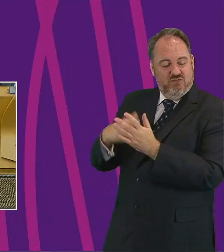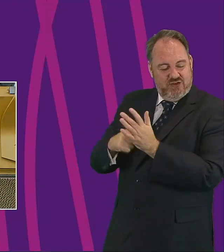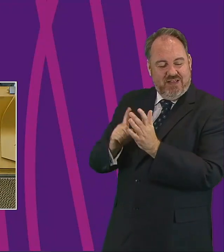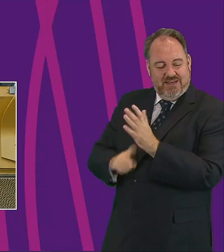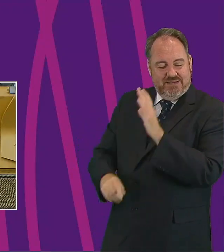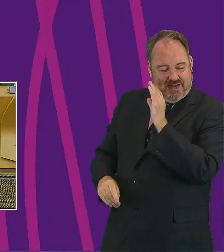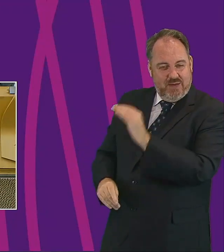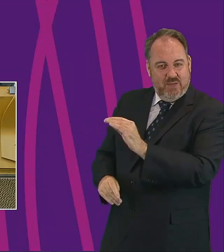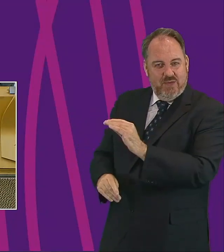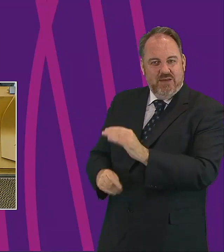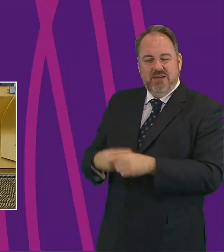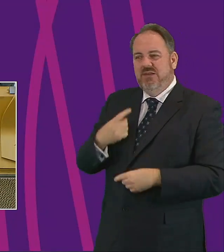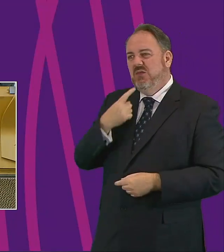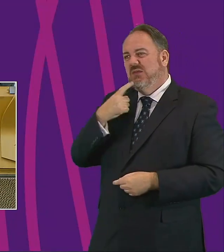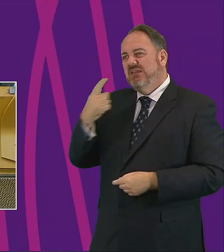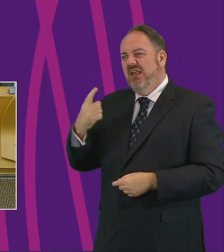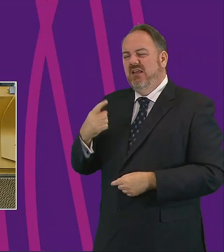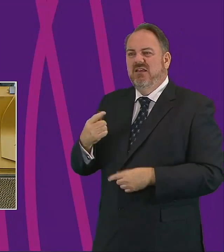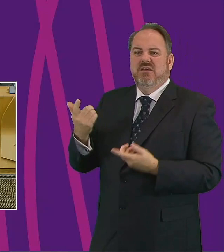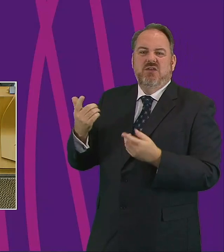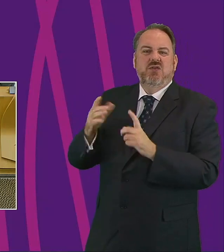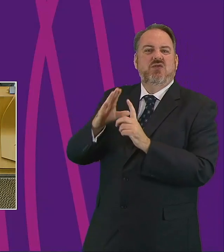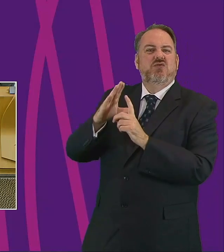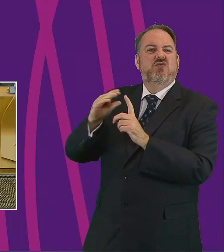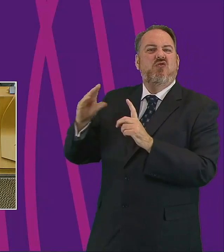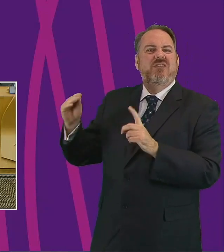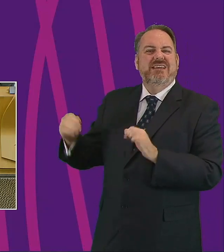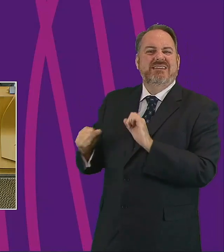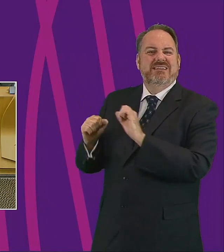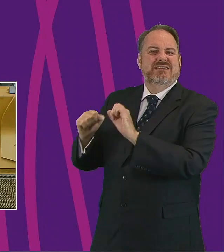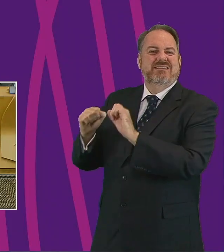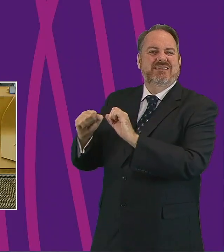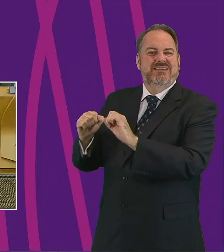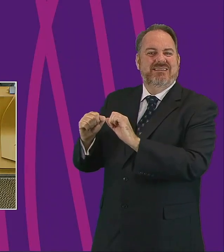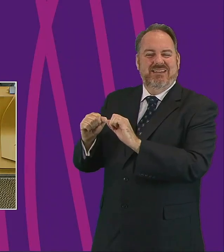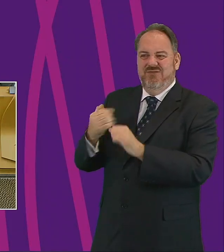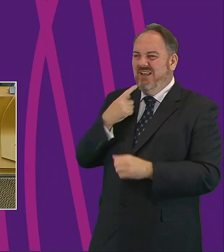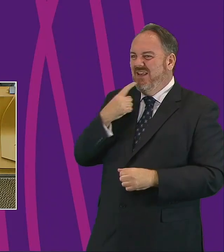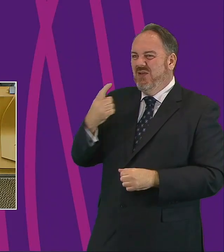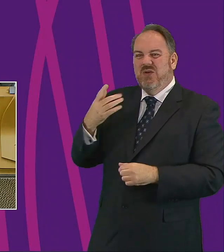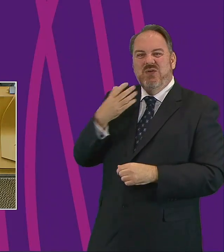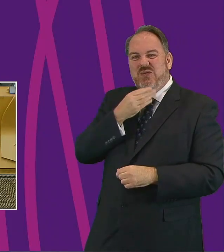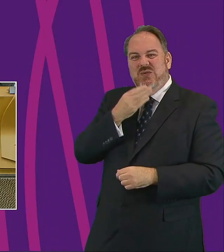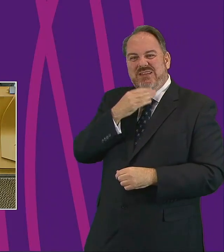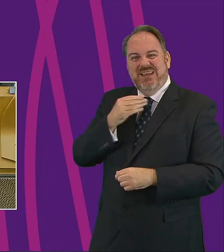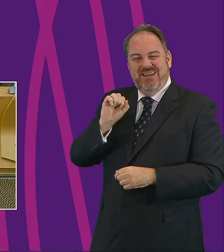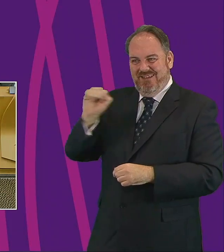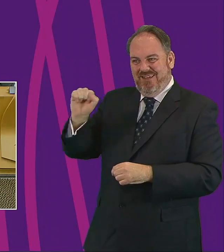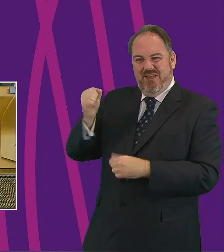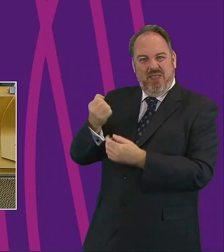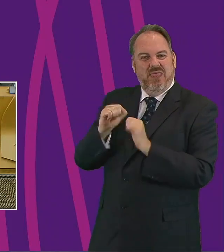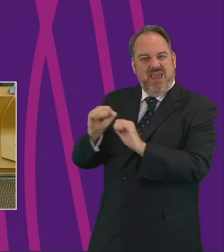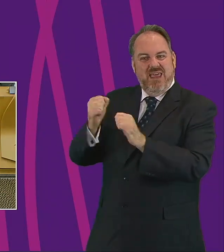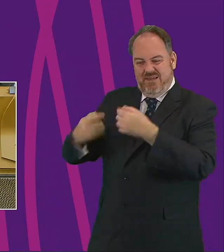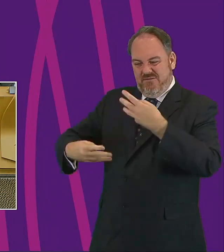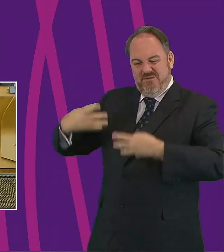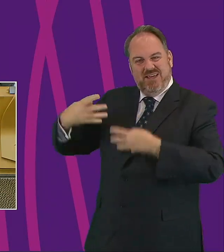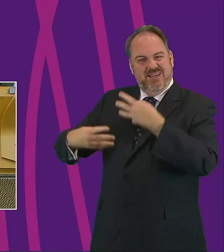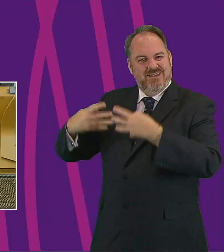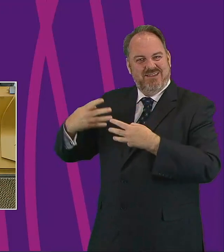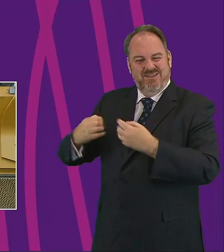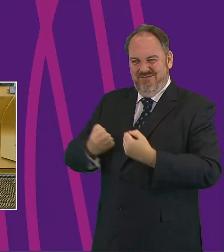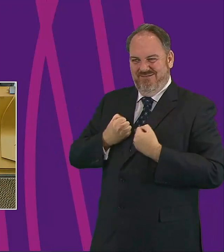the Tories on using GERS, which is a reflection of Scotland's fiscal position within the United Kingdom, not a reflection